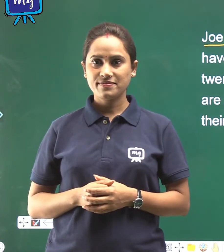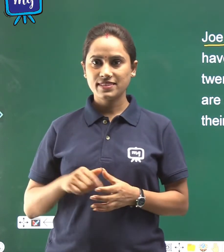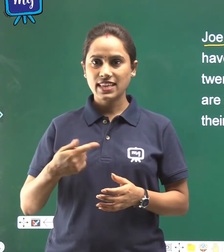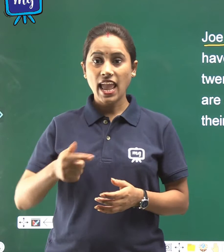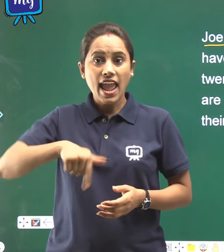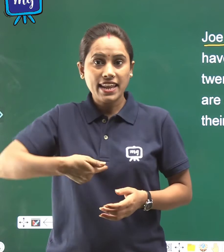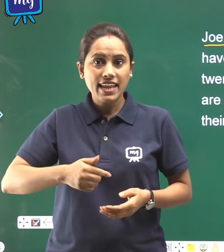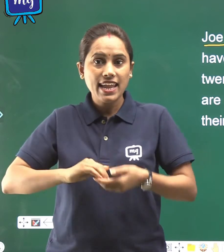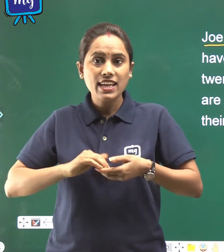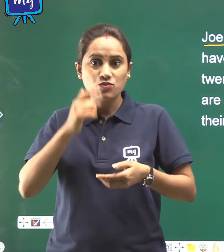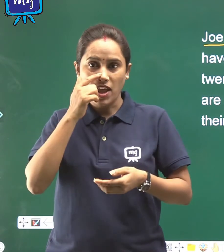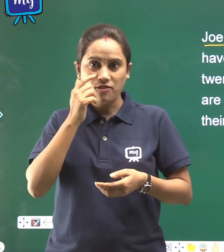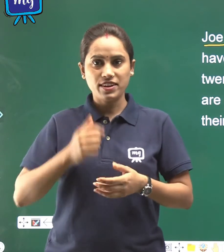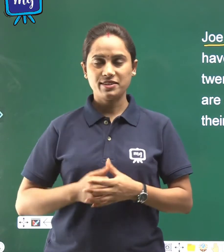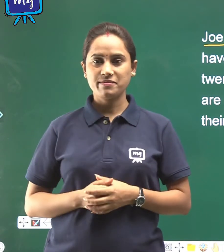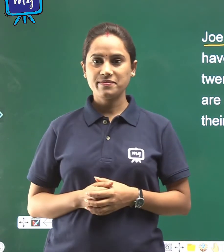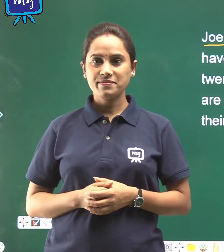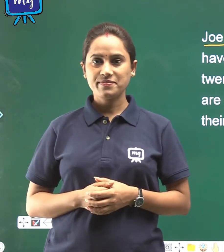and his wife